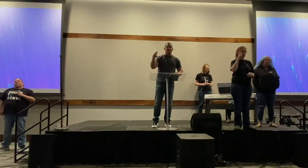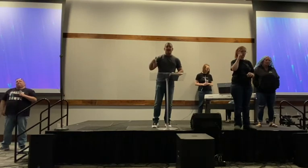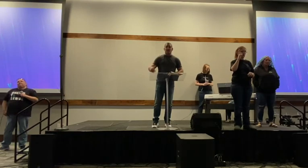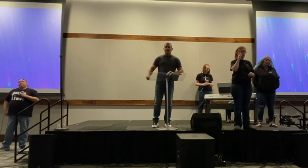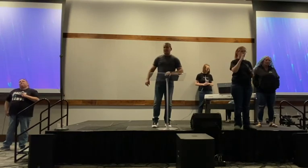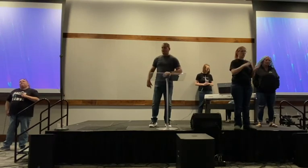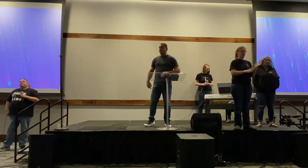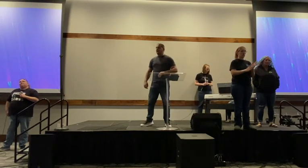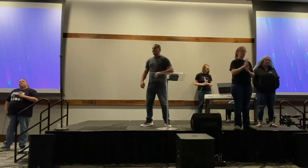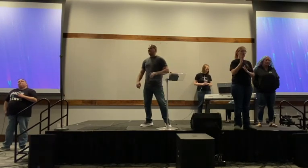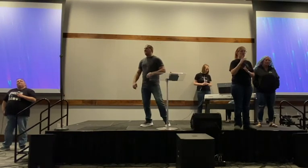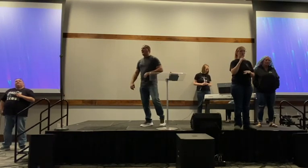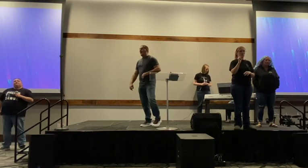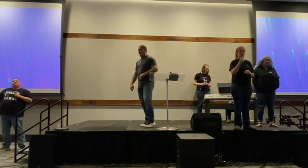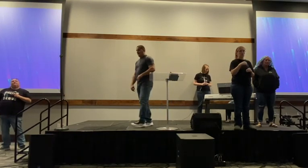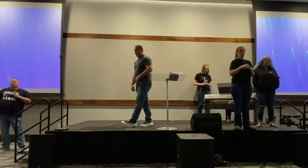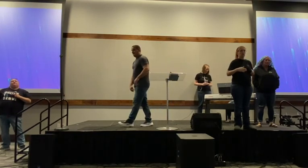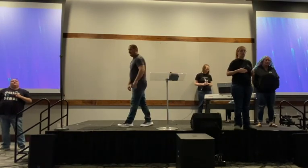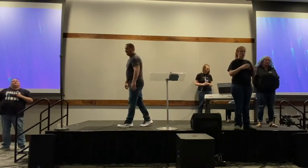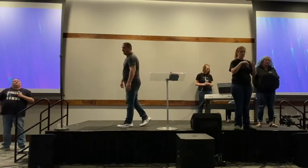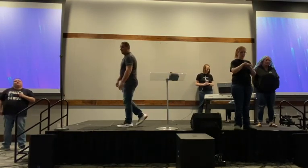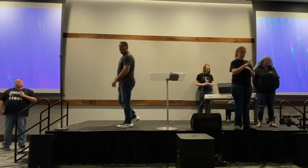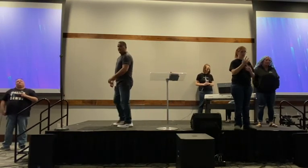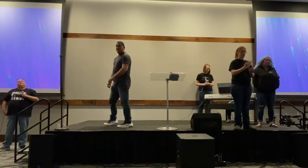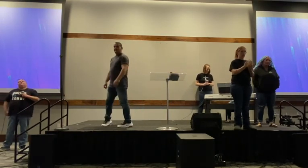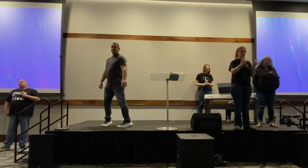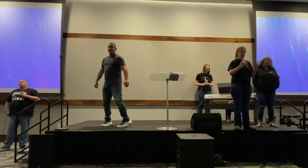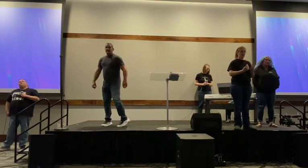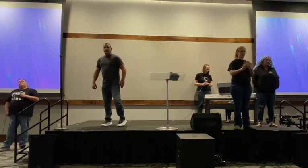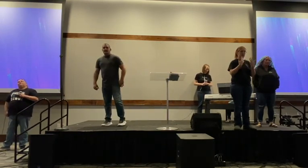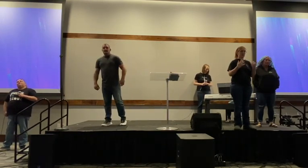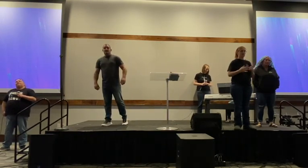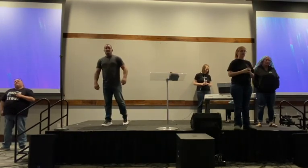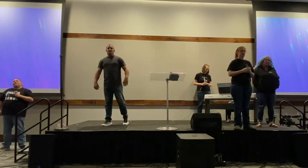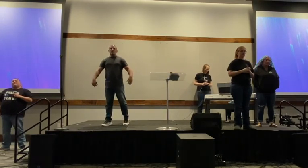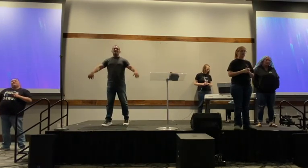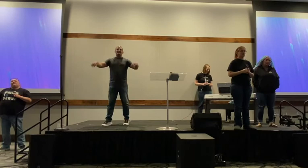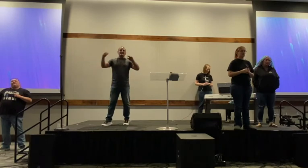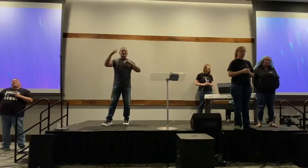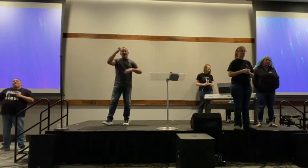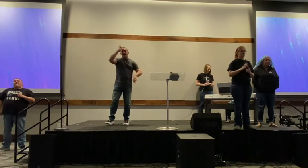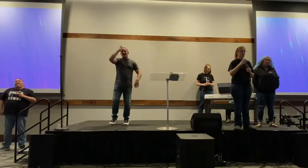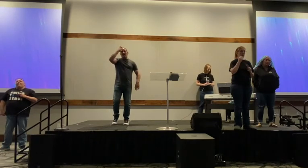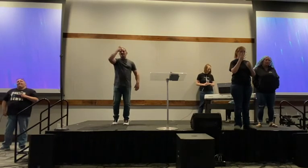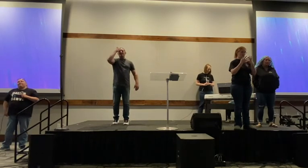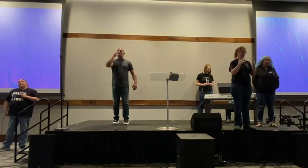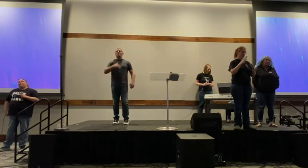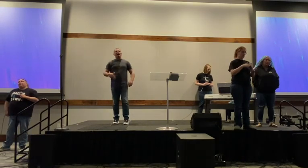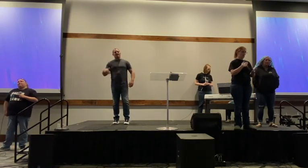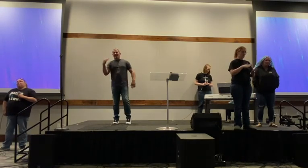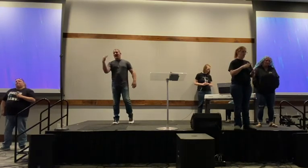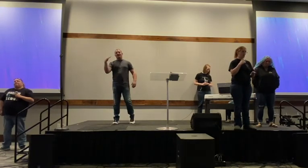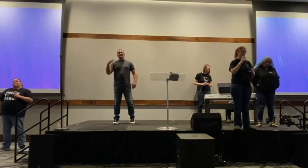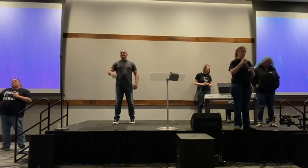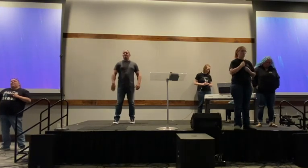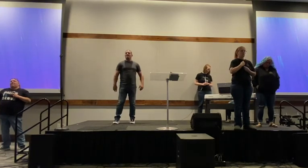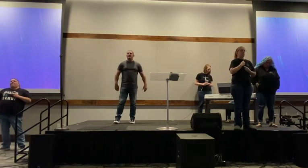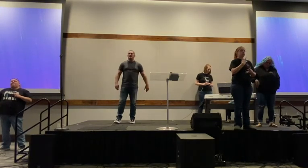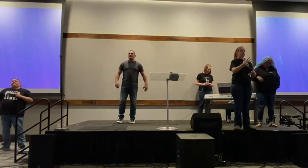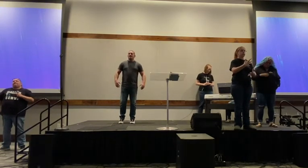Jesus is not only in your street, he's in the fire. Yeah. So when we we sing this song, I want you to belt it